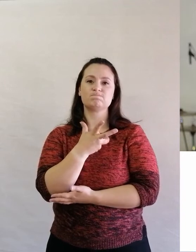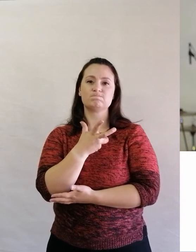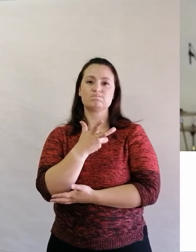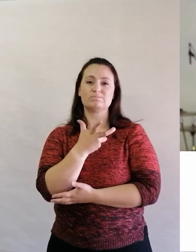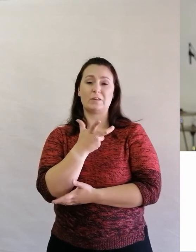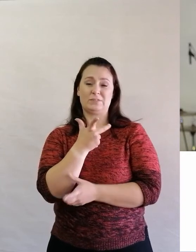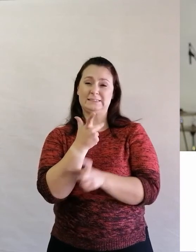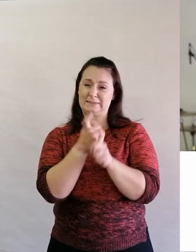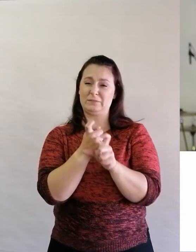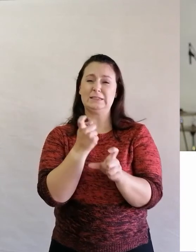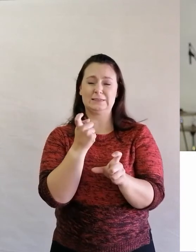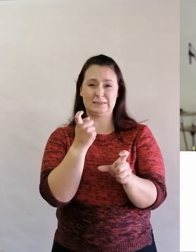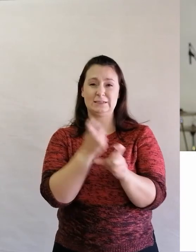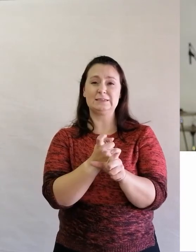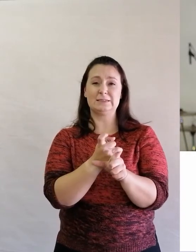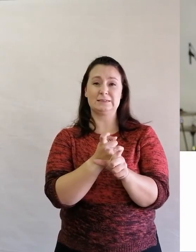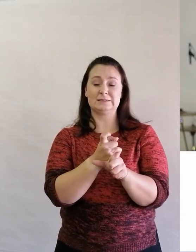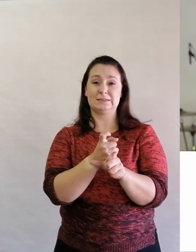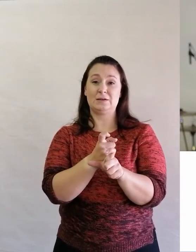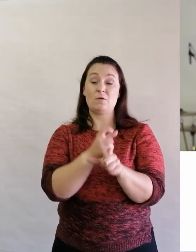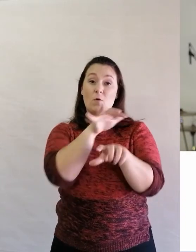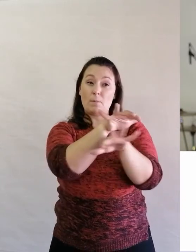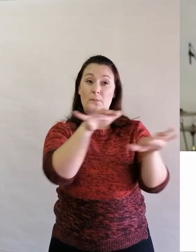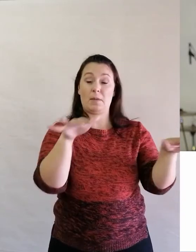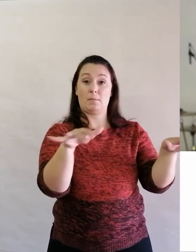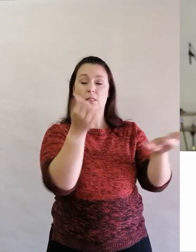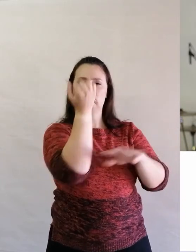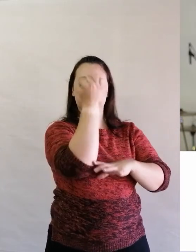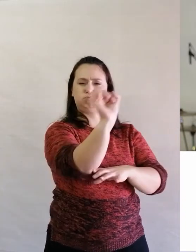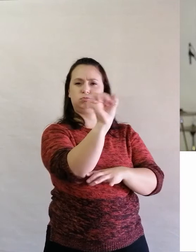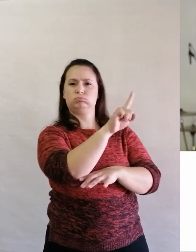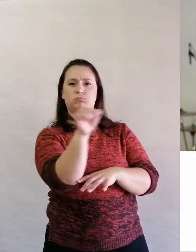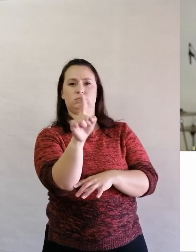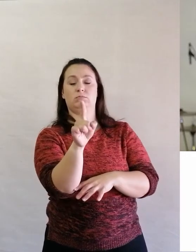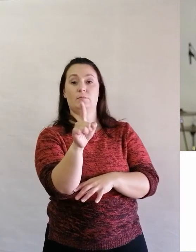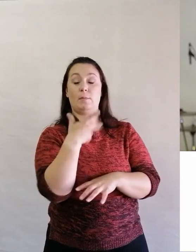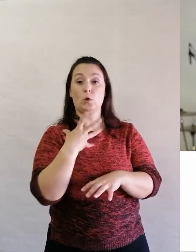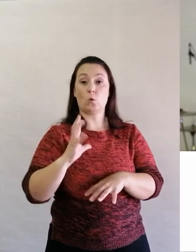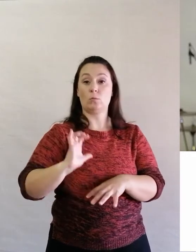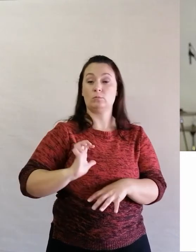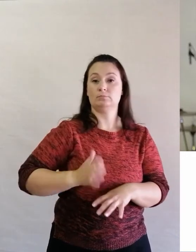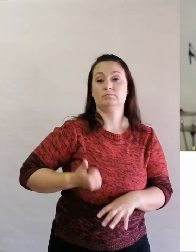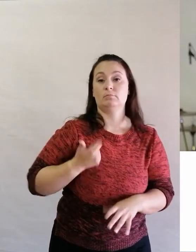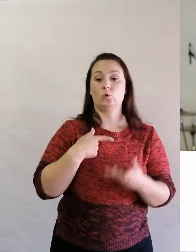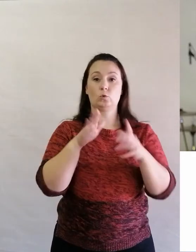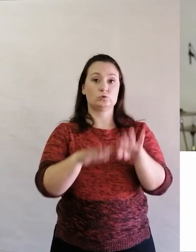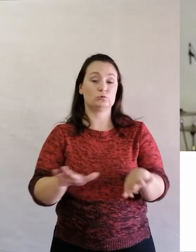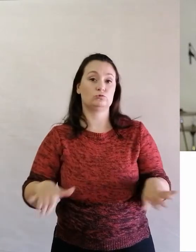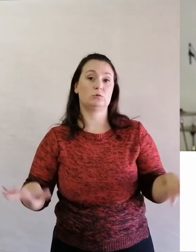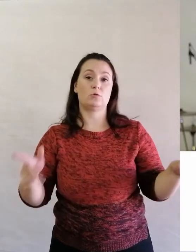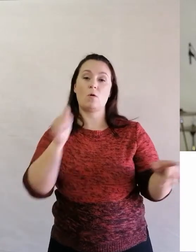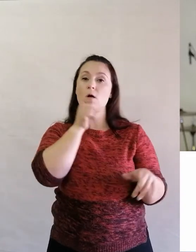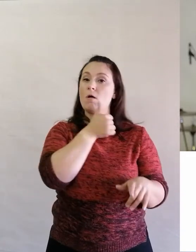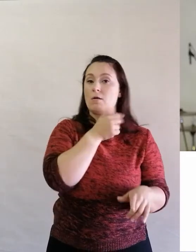kind of cases when it comes to people who are against the gospel in your family. Perhaps it's your spouse or your kids, or perhaps it's aunts